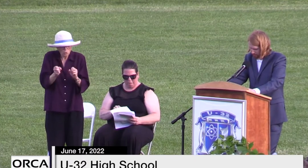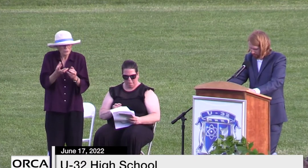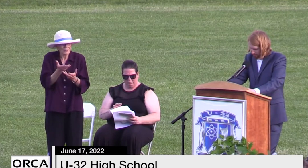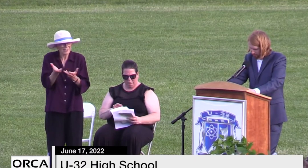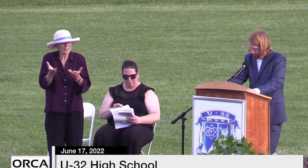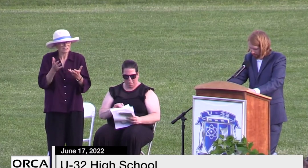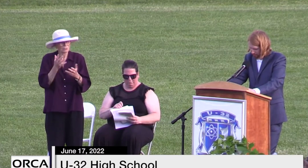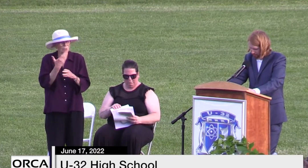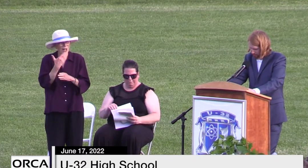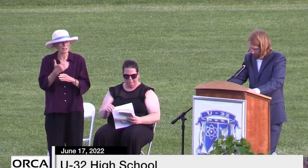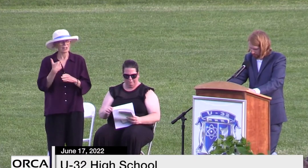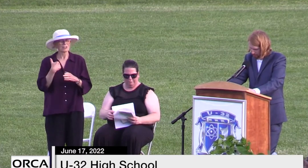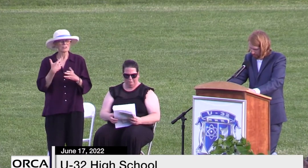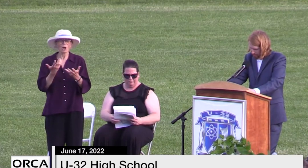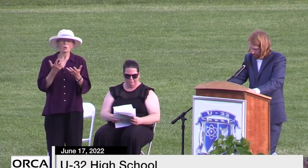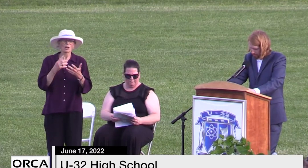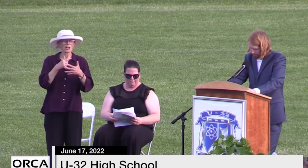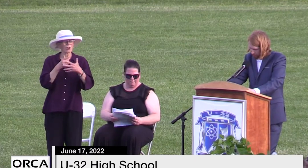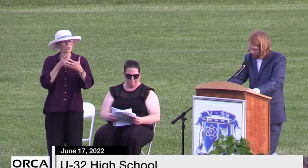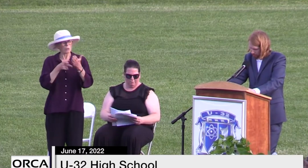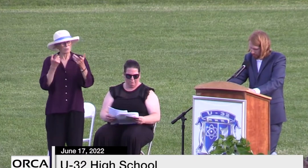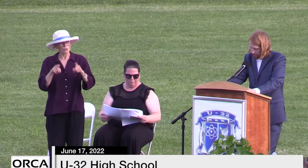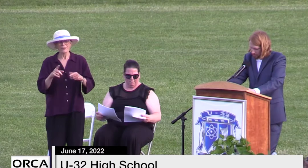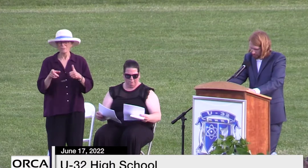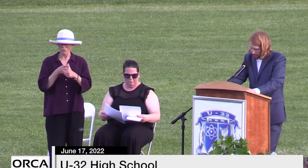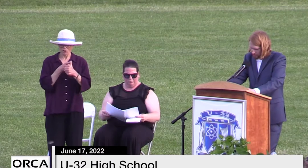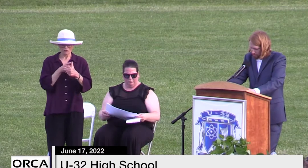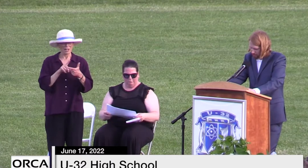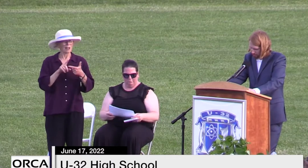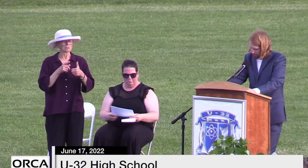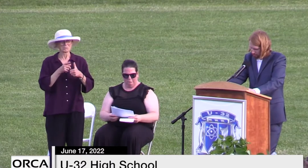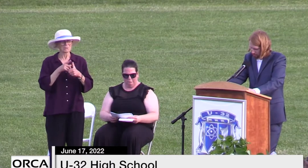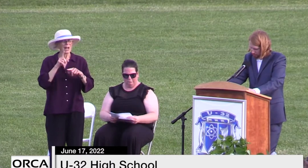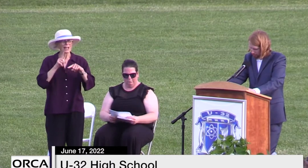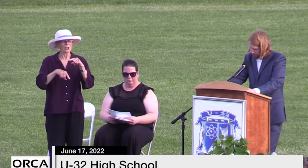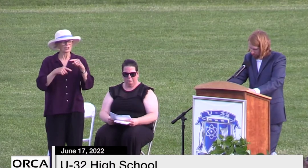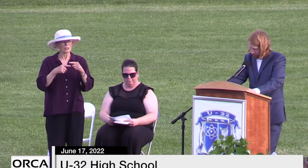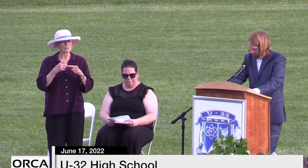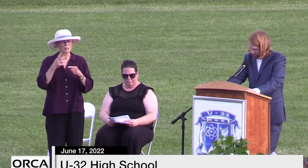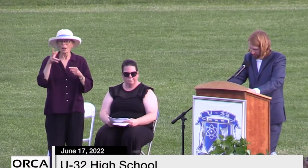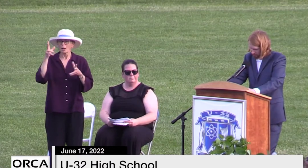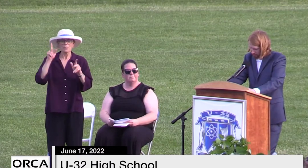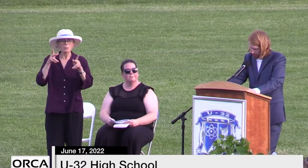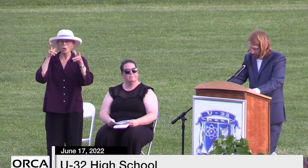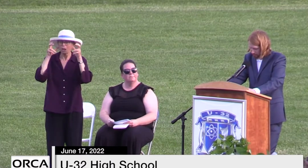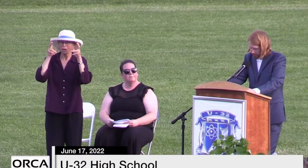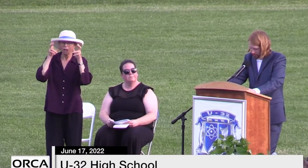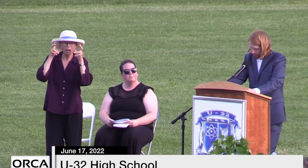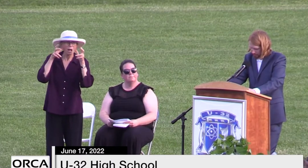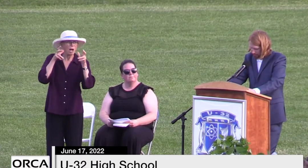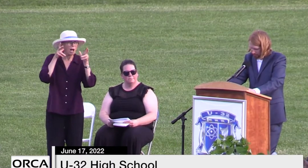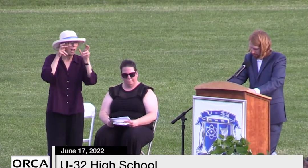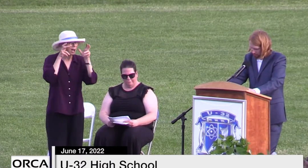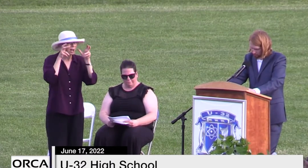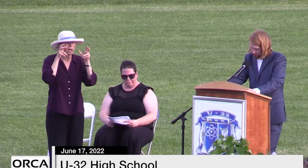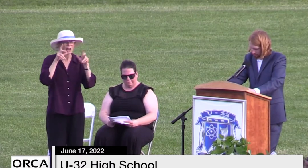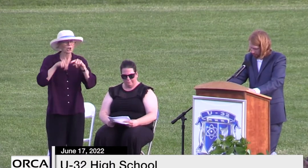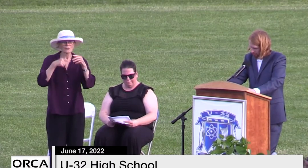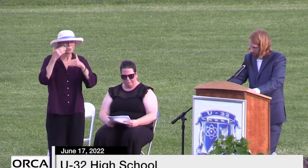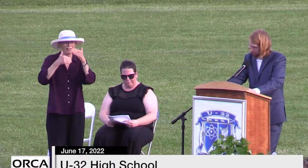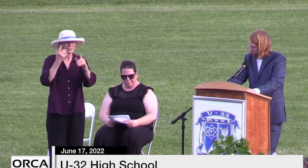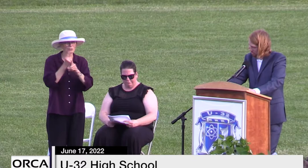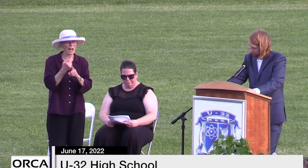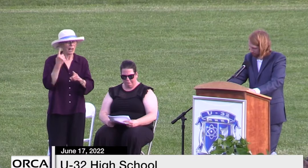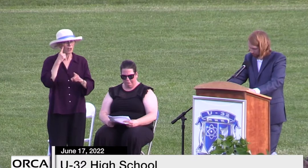layman's terms of the list of things that were going on, first, I could not process correctly what people were saying. So even though I thought I was saying them